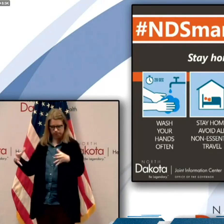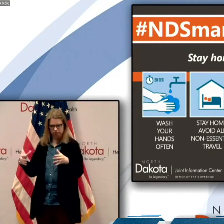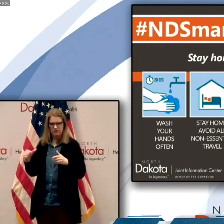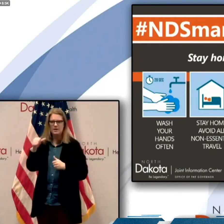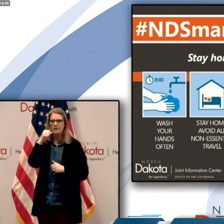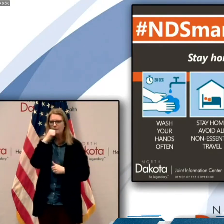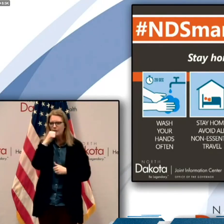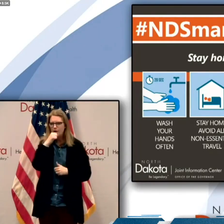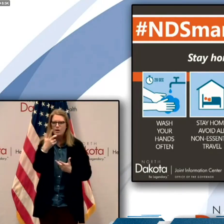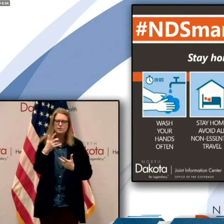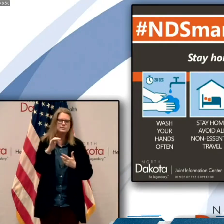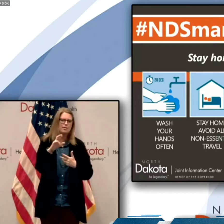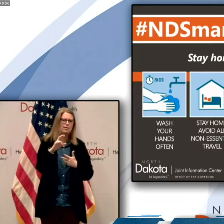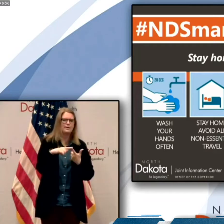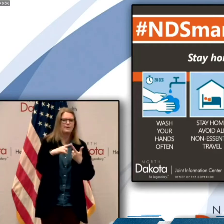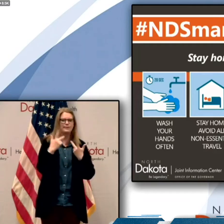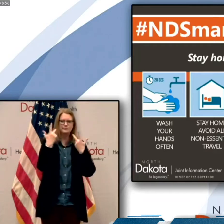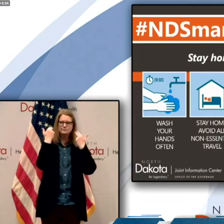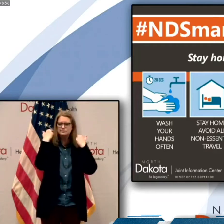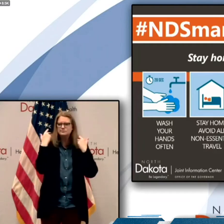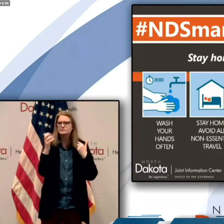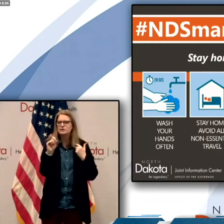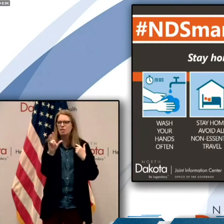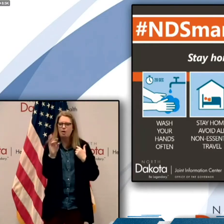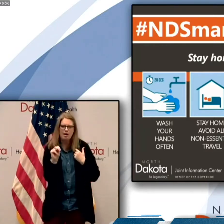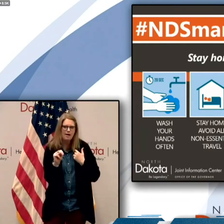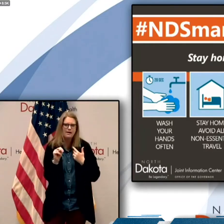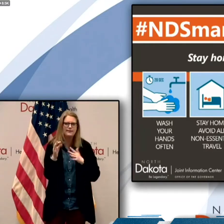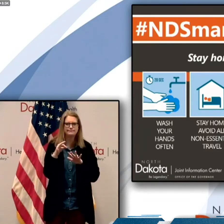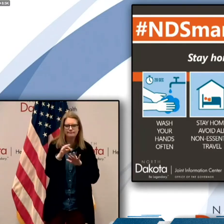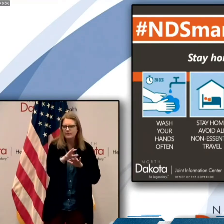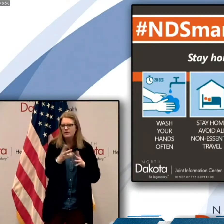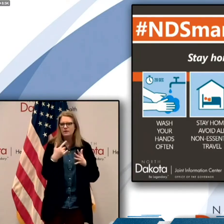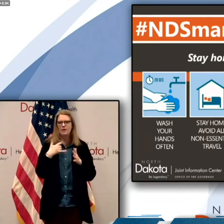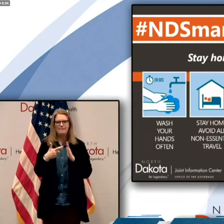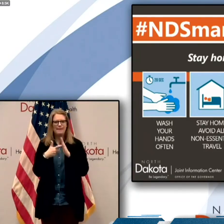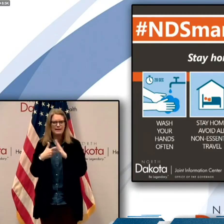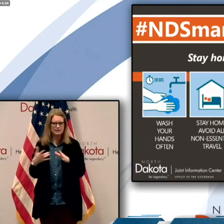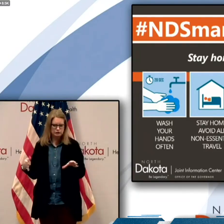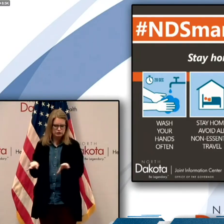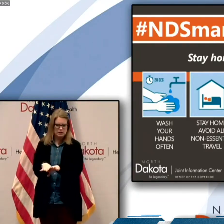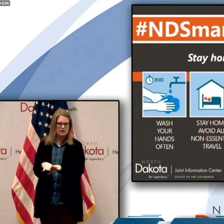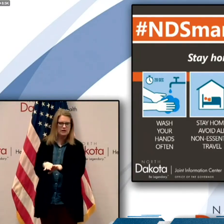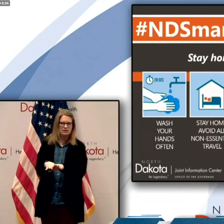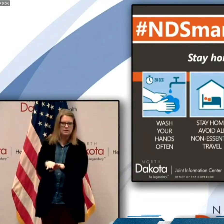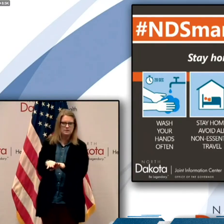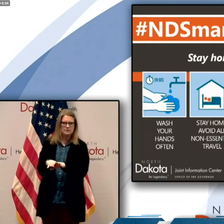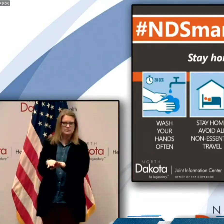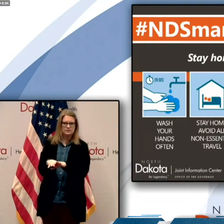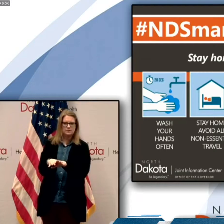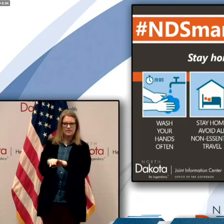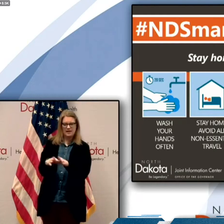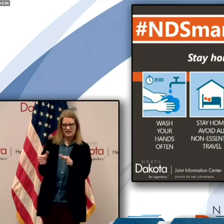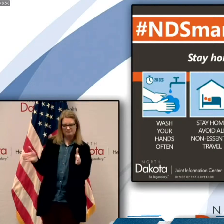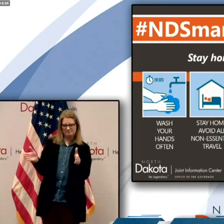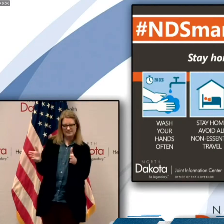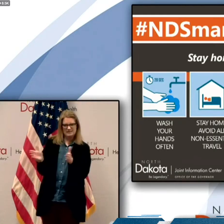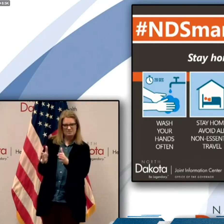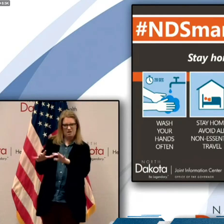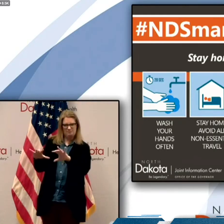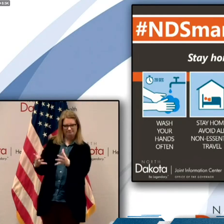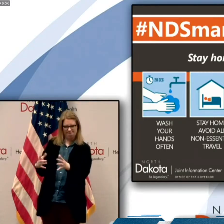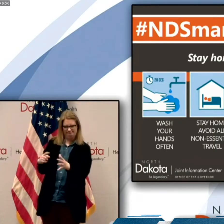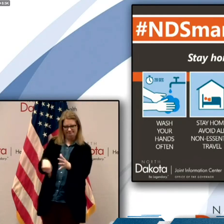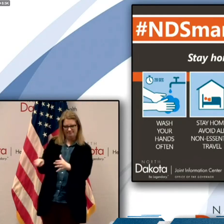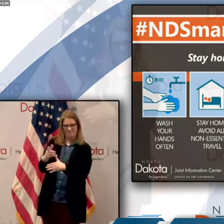or personal care businesses, and having a mandatory shutdown period for that small portion of our economy, because as